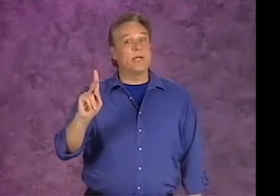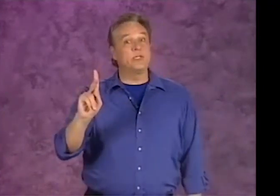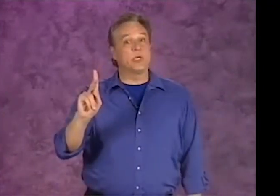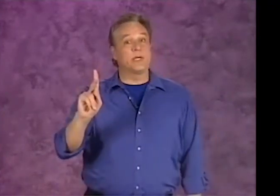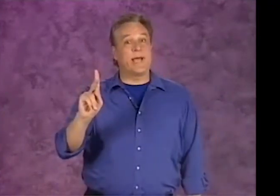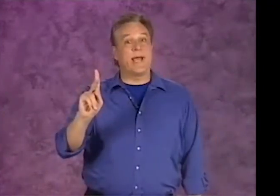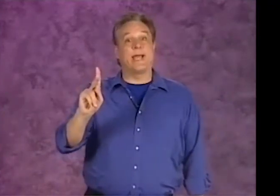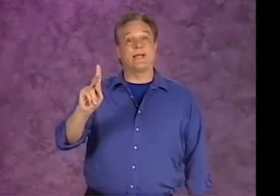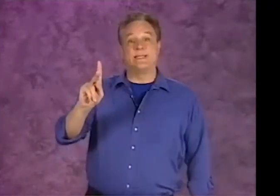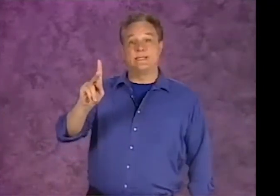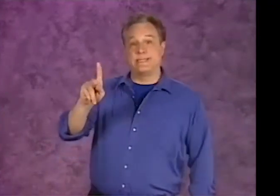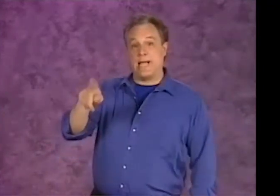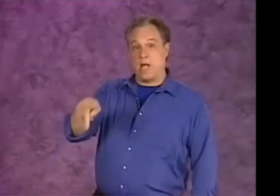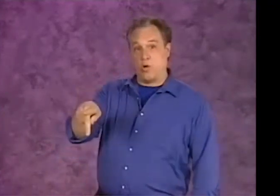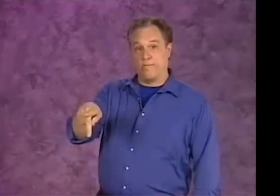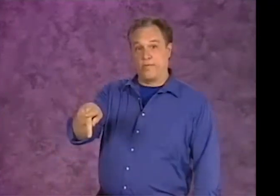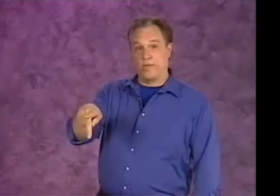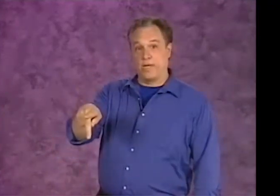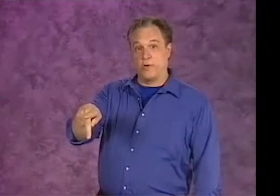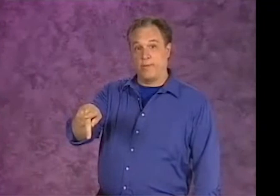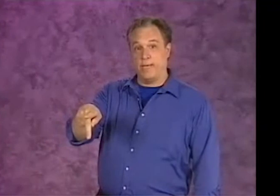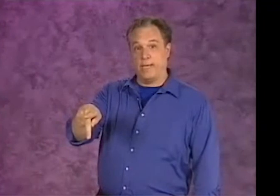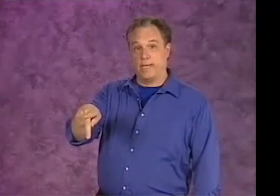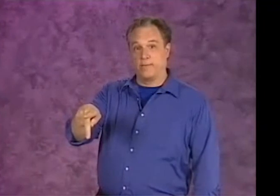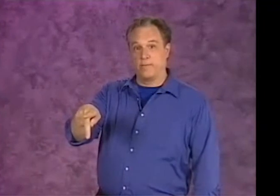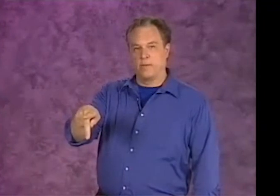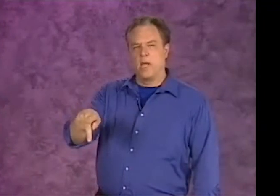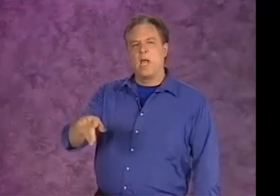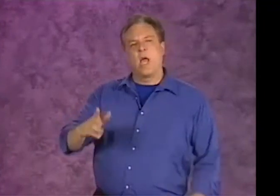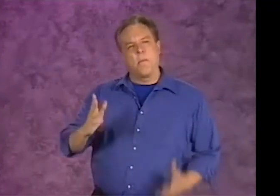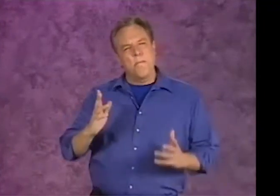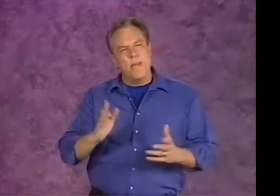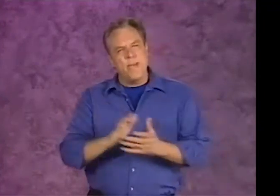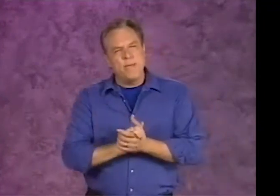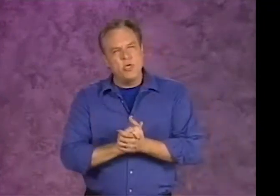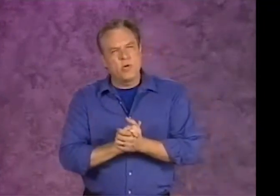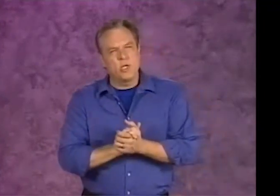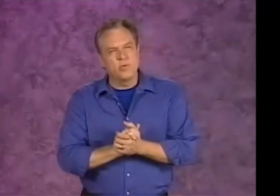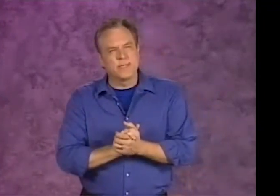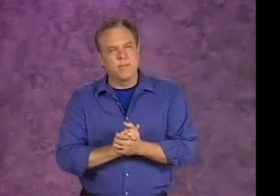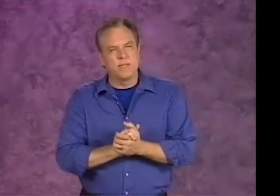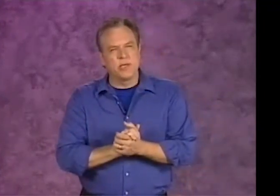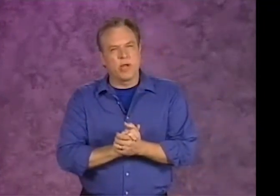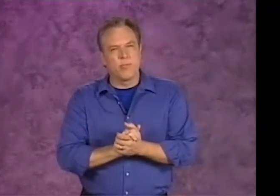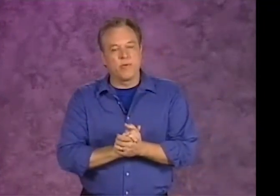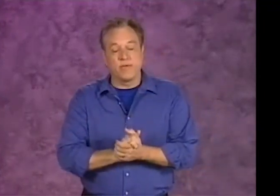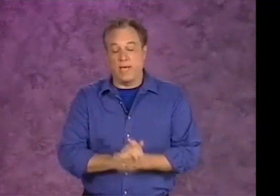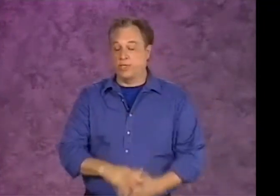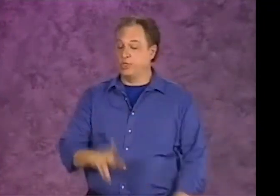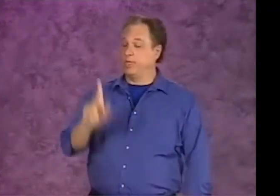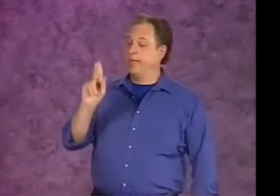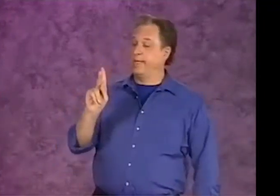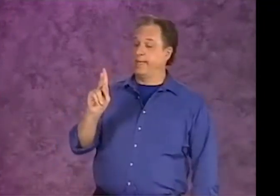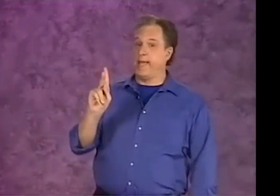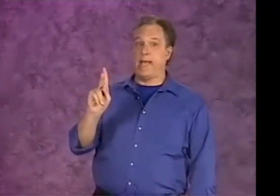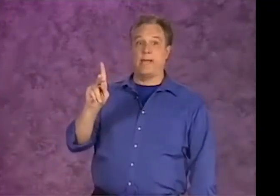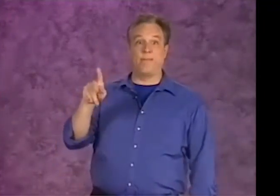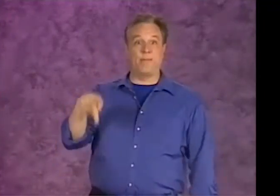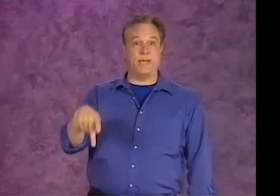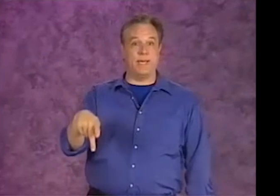Point your K down for the letter P. Maybe you can use the military abbreviation